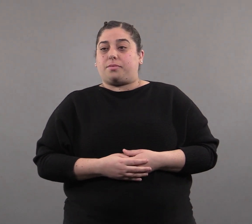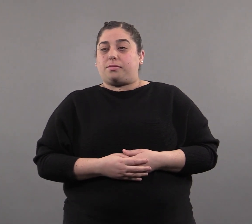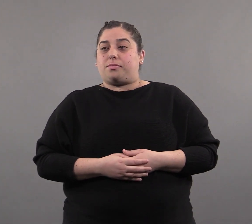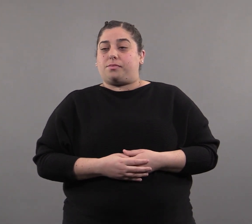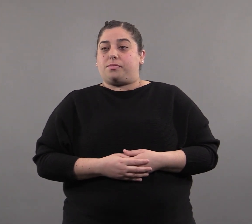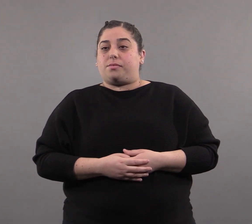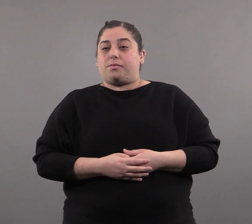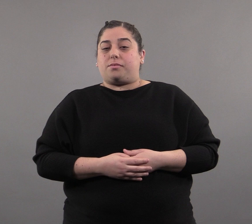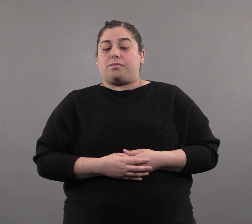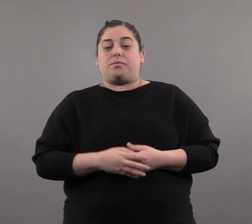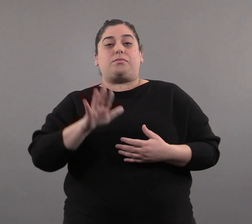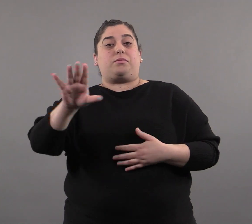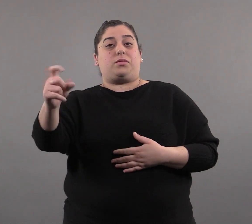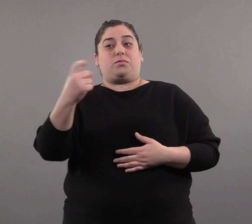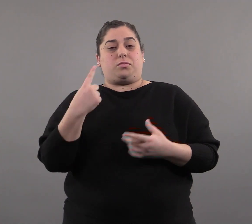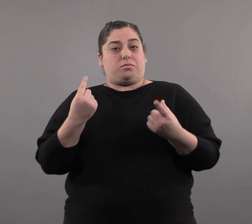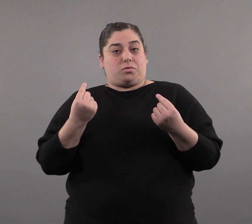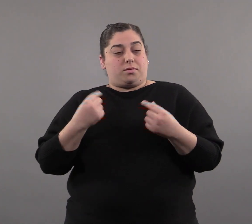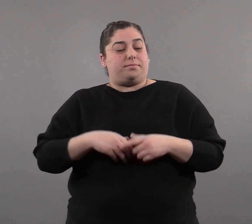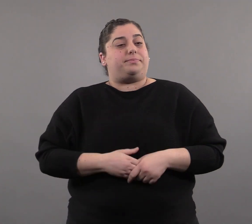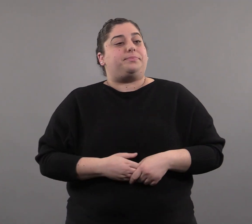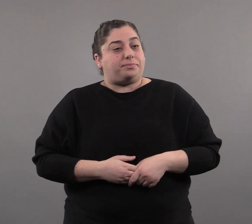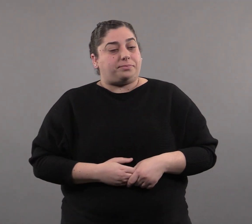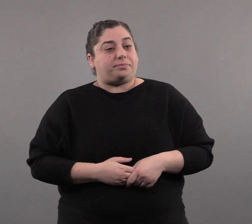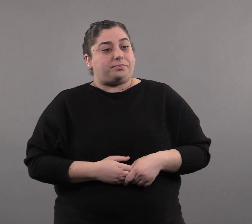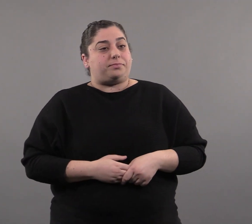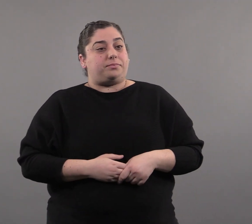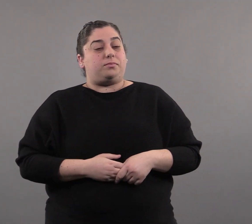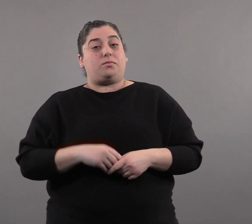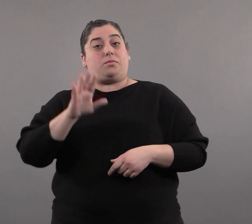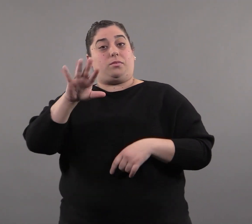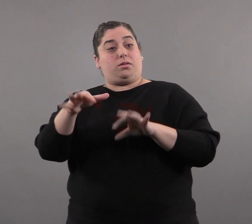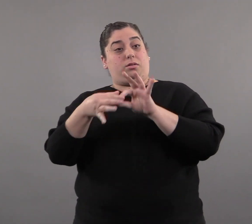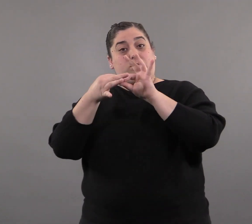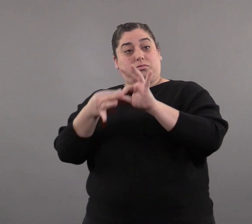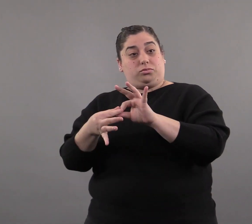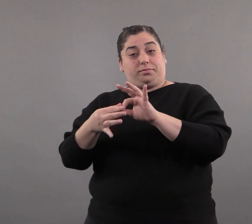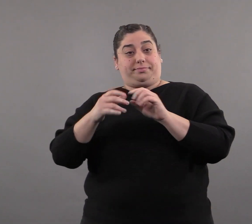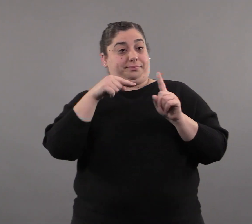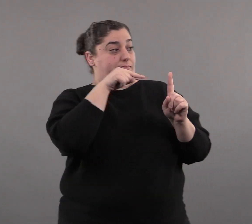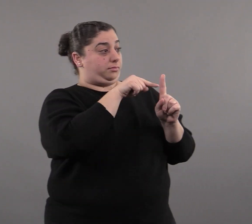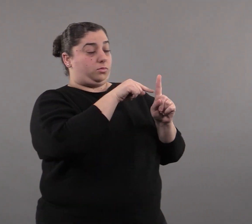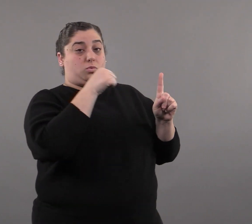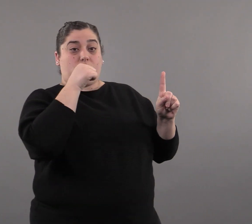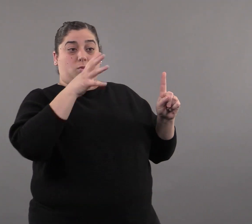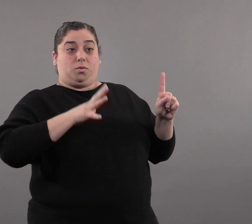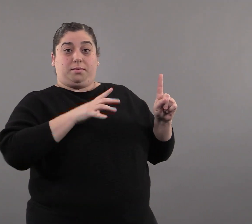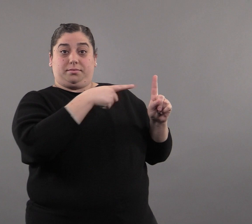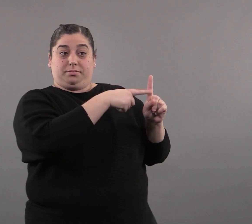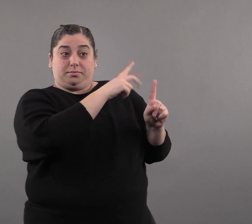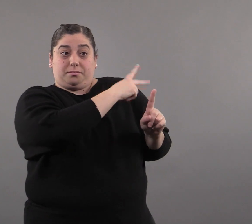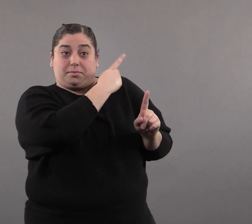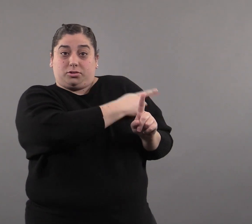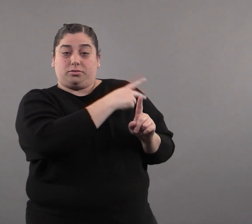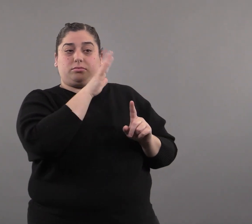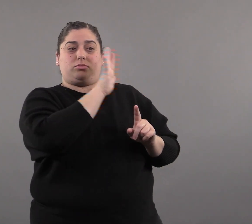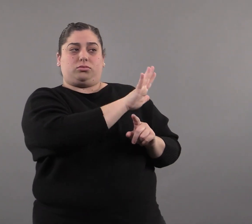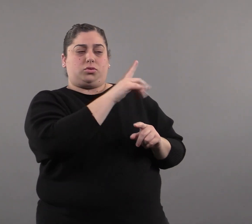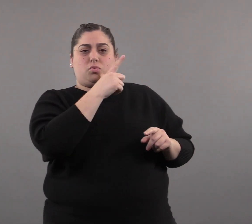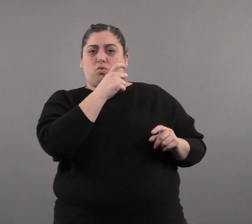The question is, with regards to the contact investigation, how that is going so far, and do we know if this